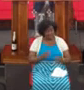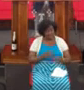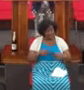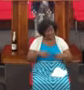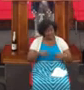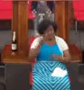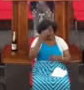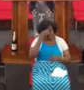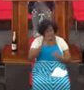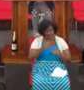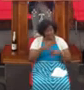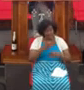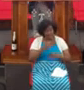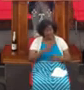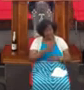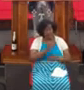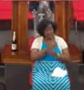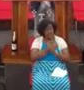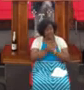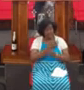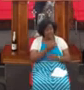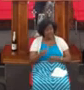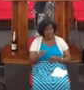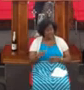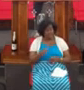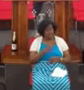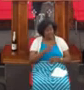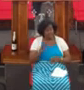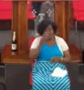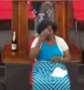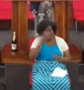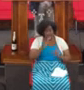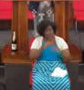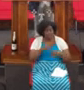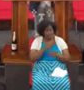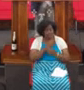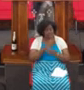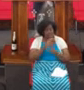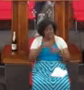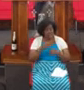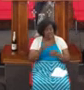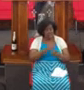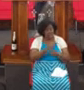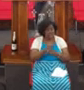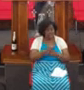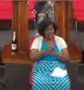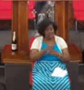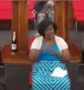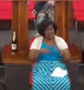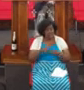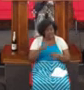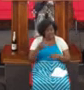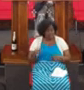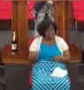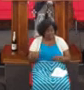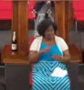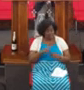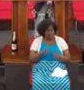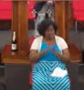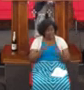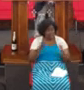know how much you really love them. It'll let them know how much you really care about them. When we open